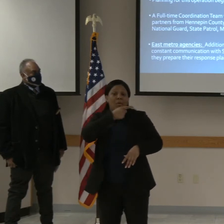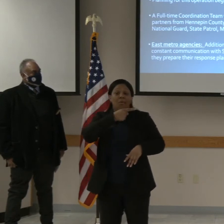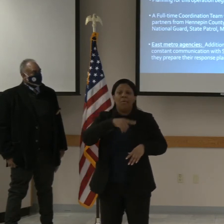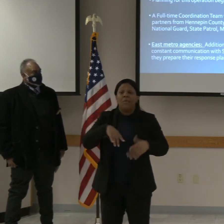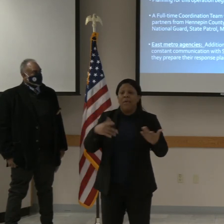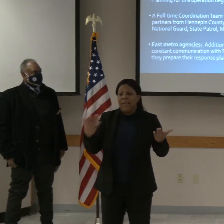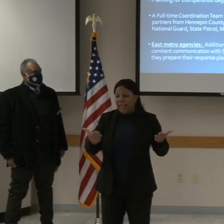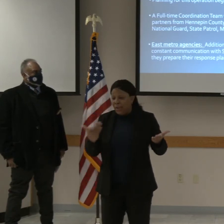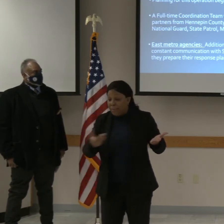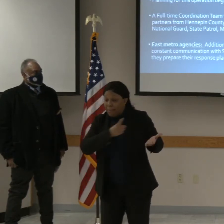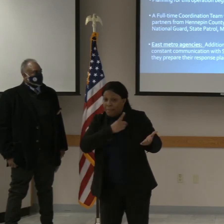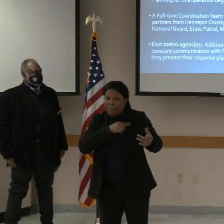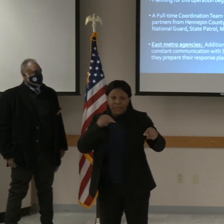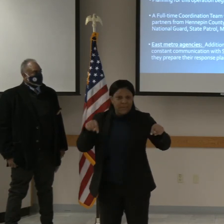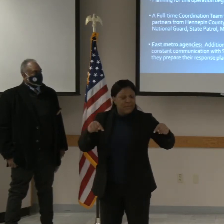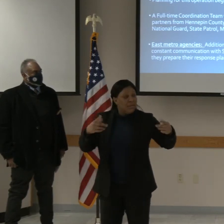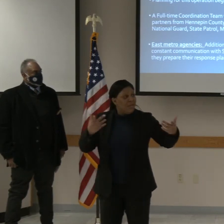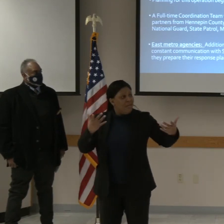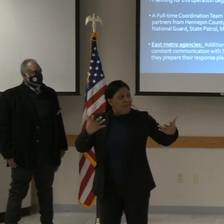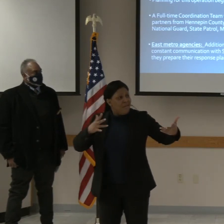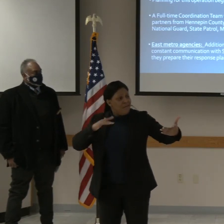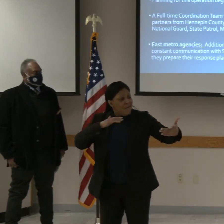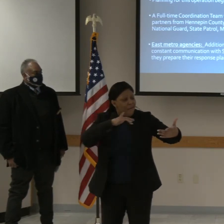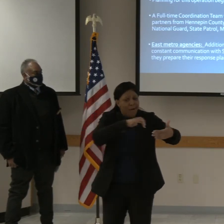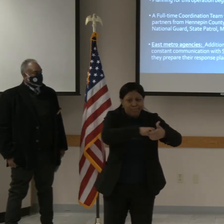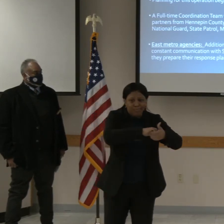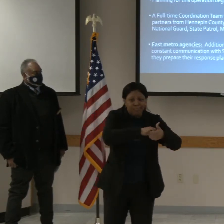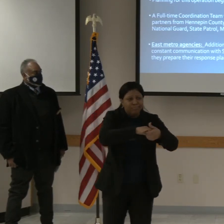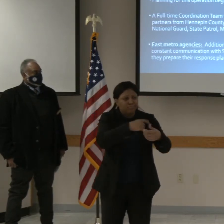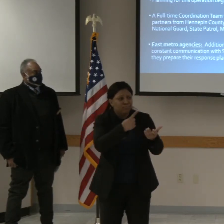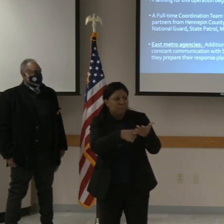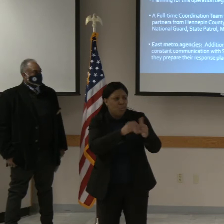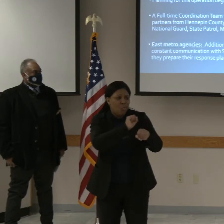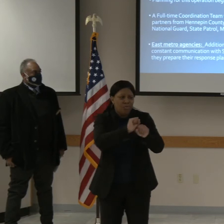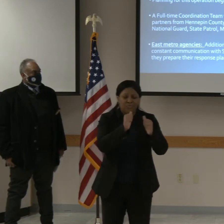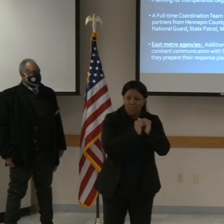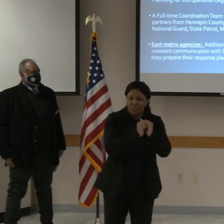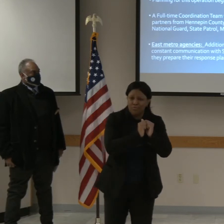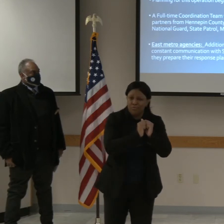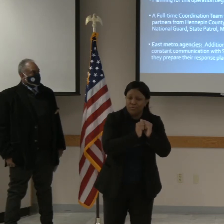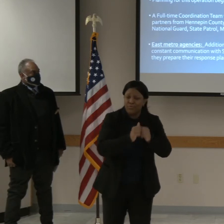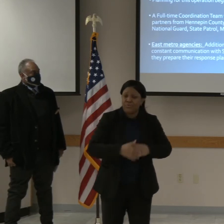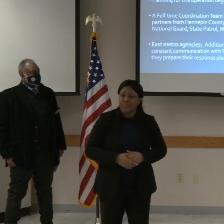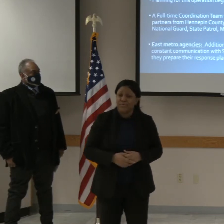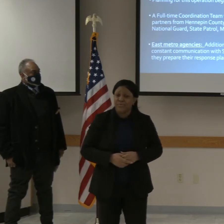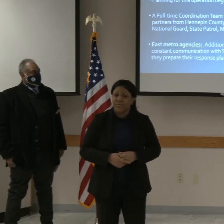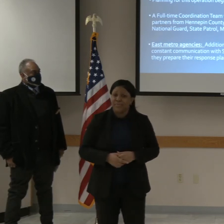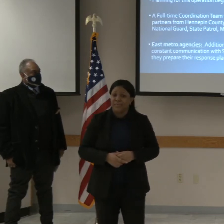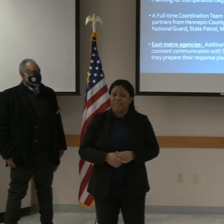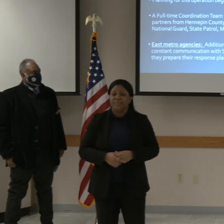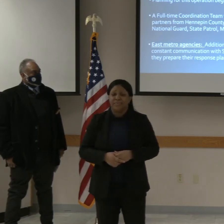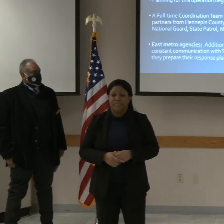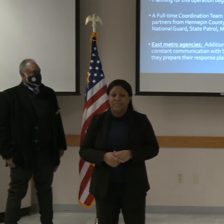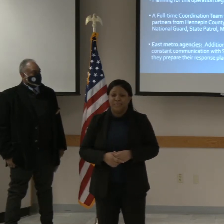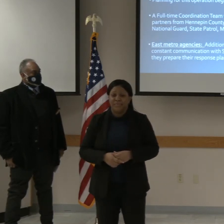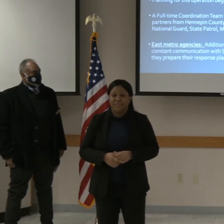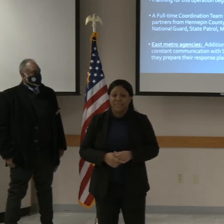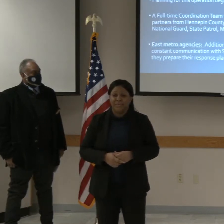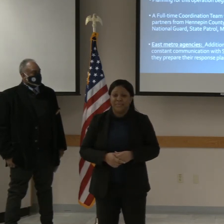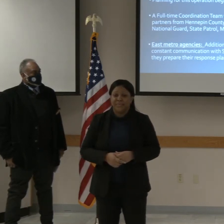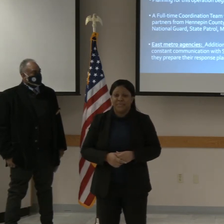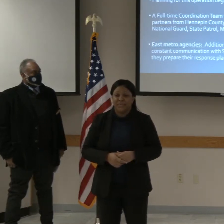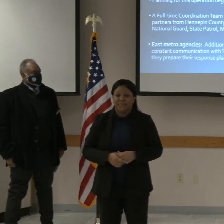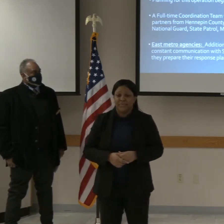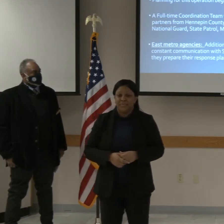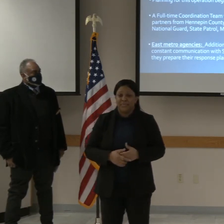jurisdictions, and on the west side of the river with Minneapolis Police Department, Hennepin County Sheriff's Office, and surrounding jurisdictions. About a month